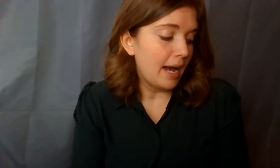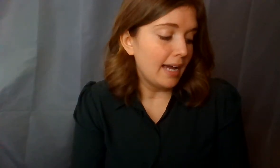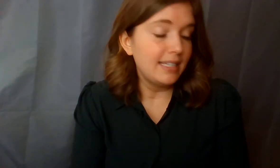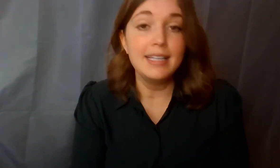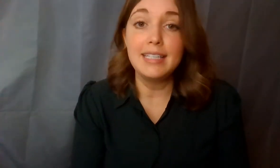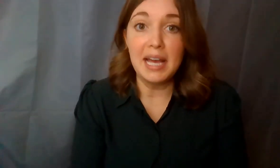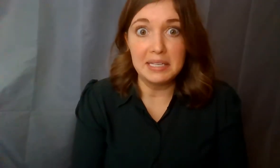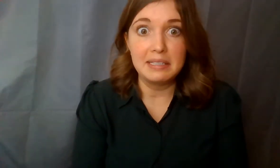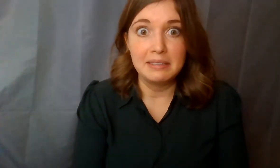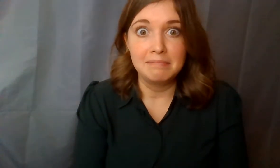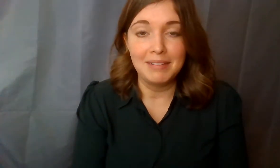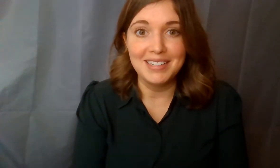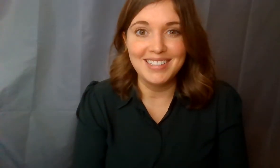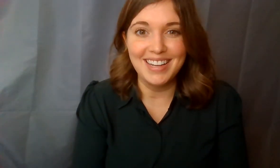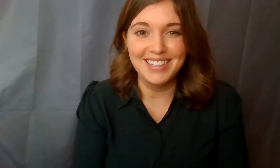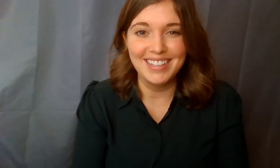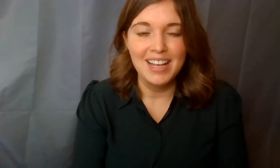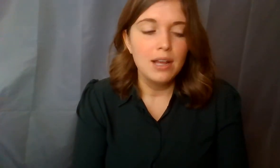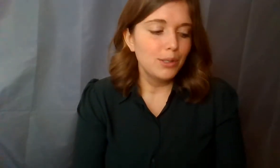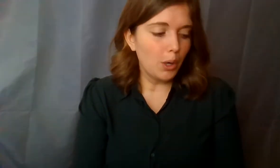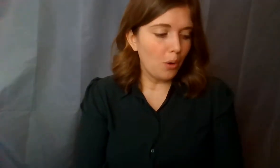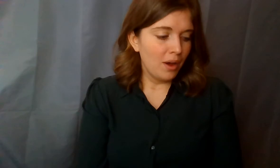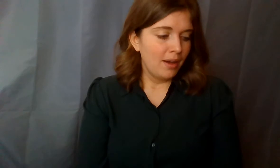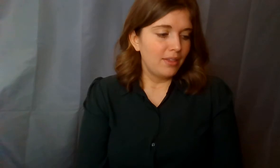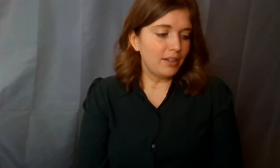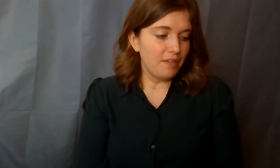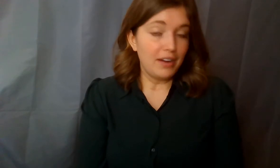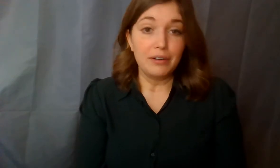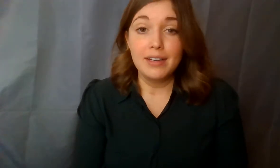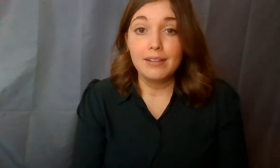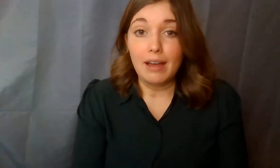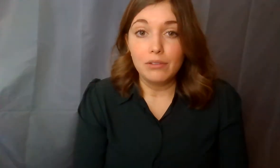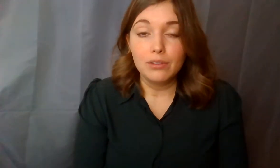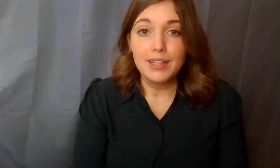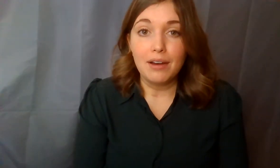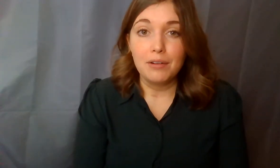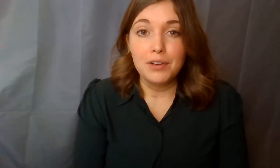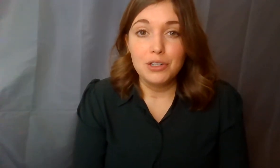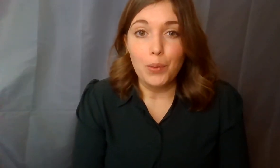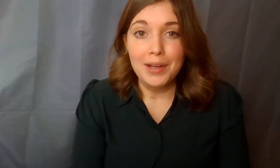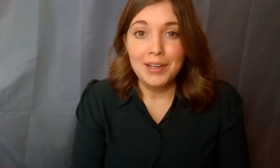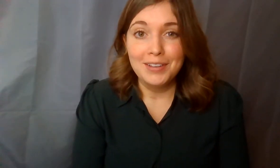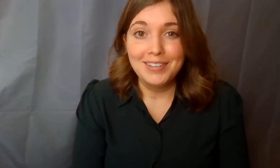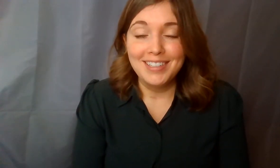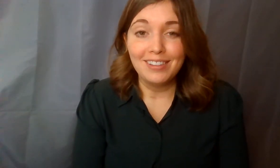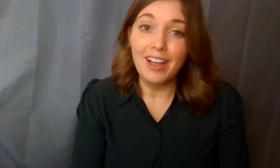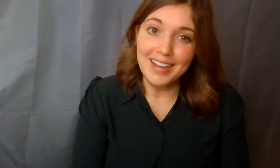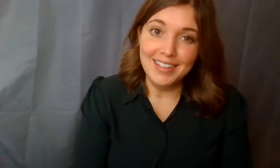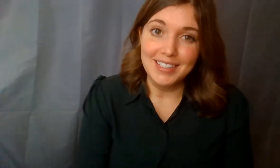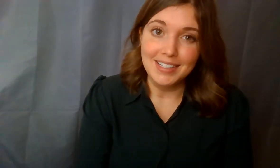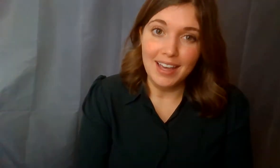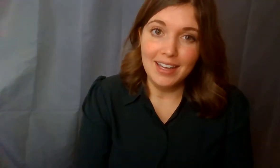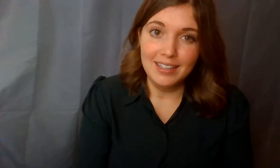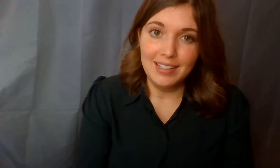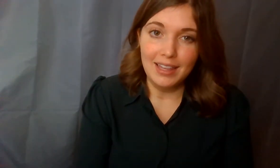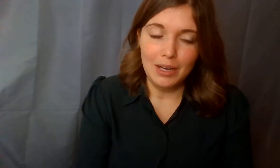I detest it. So there are varying levels of showing like and dislike in sign